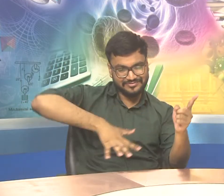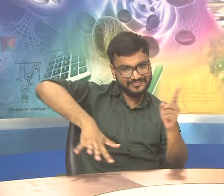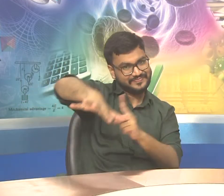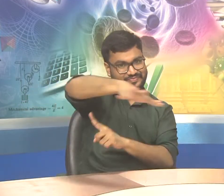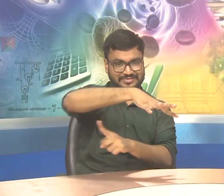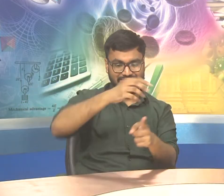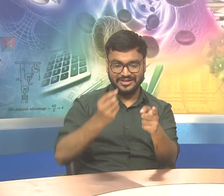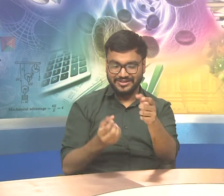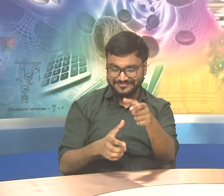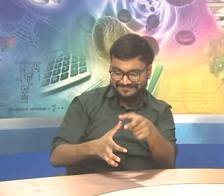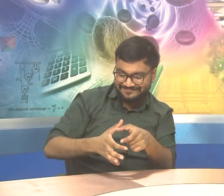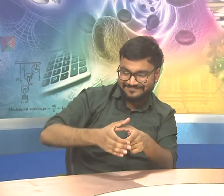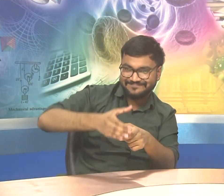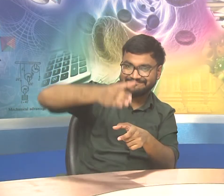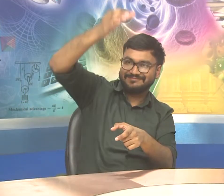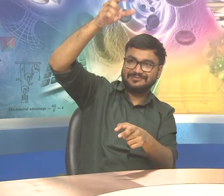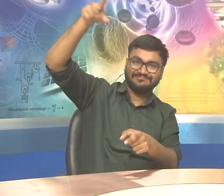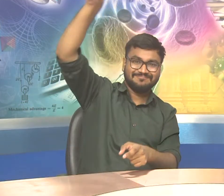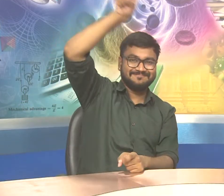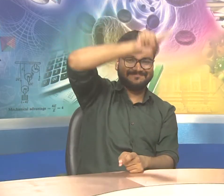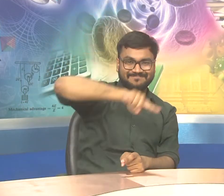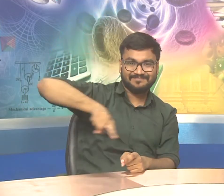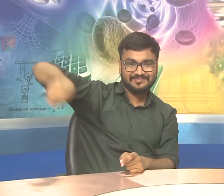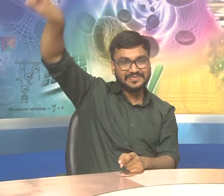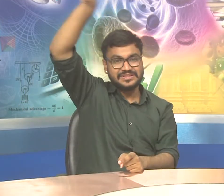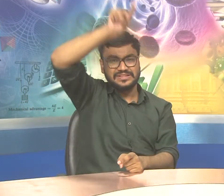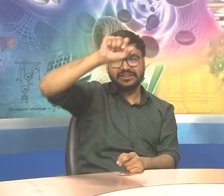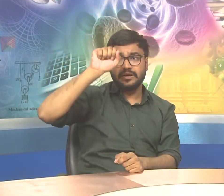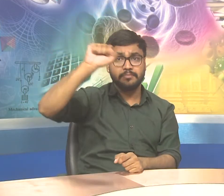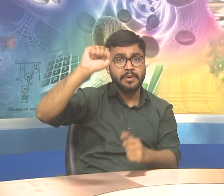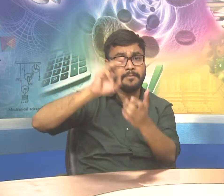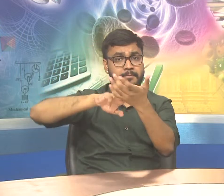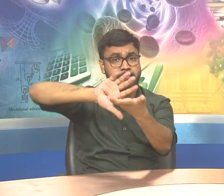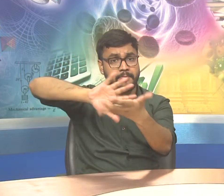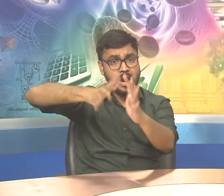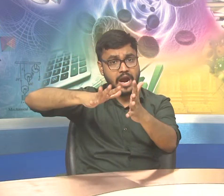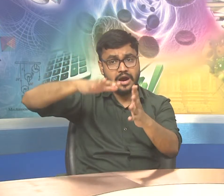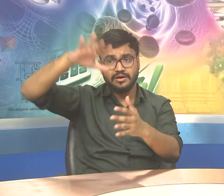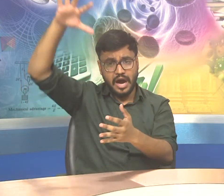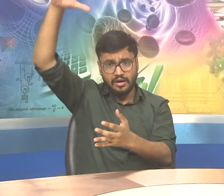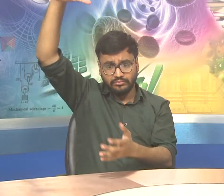Turbine is a machine that spins to produce energy.